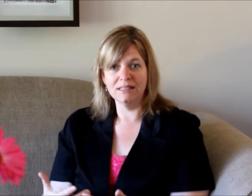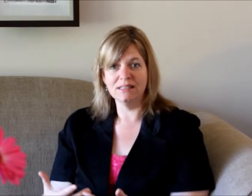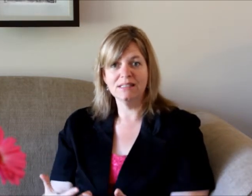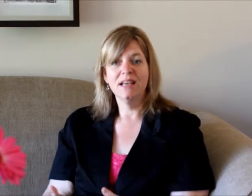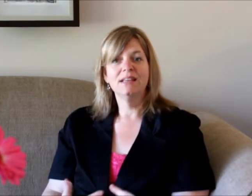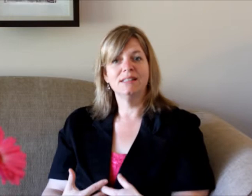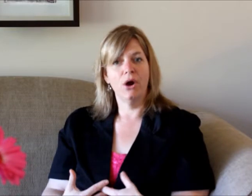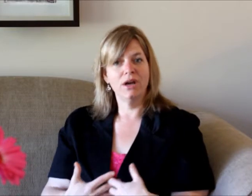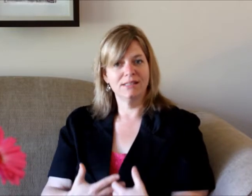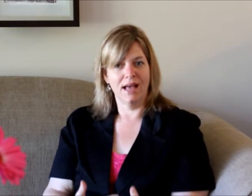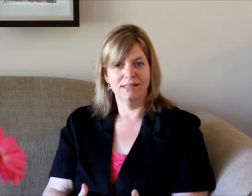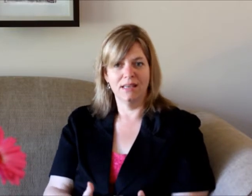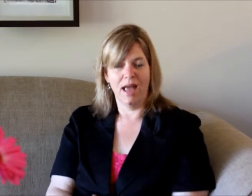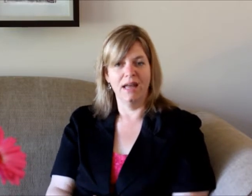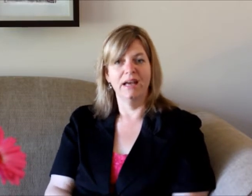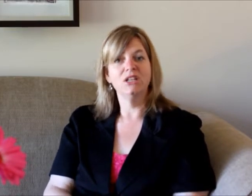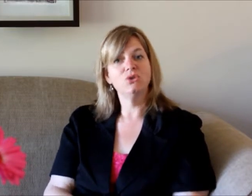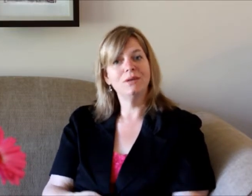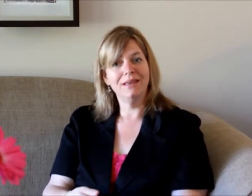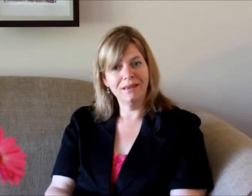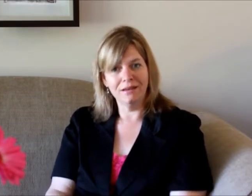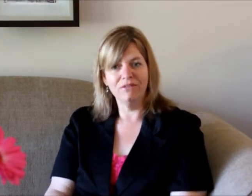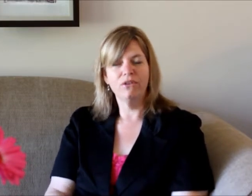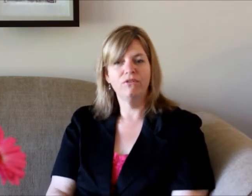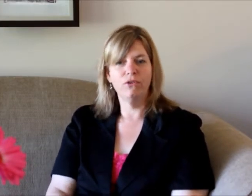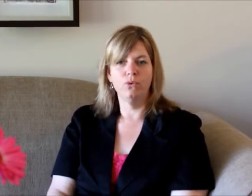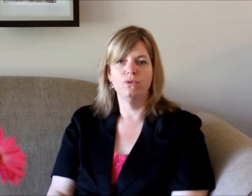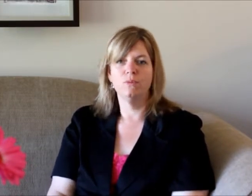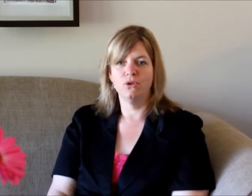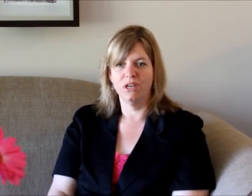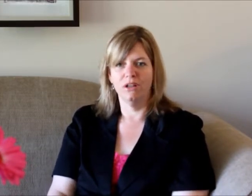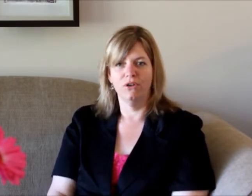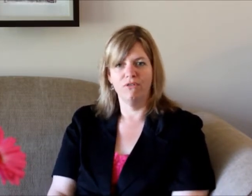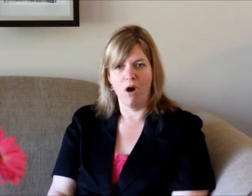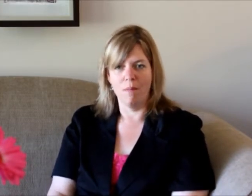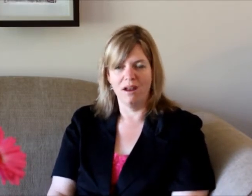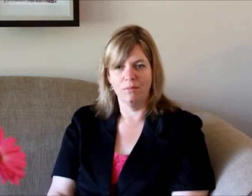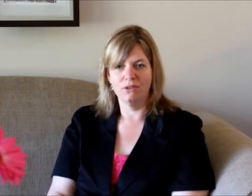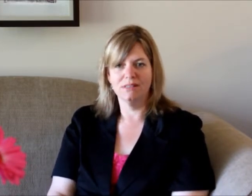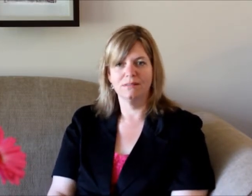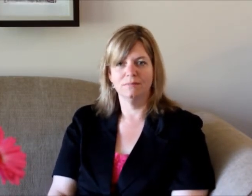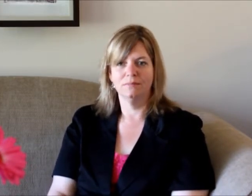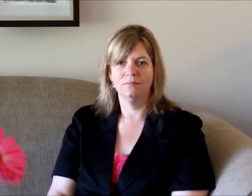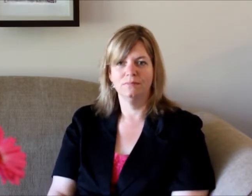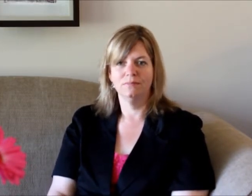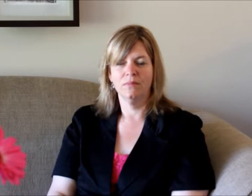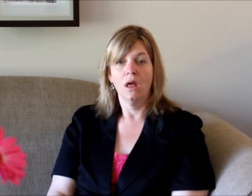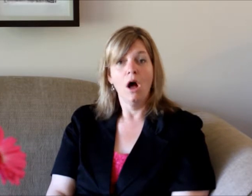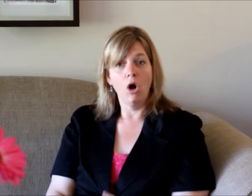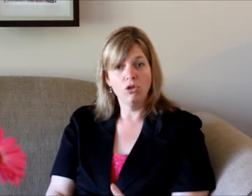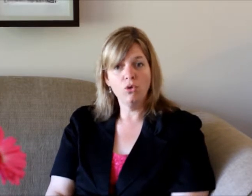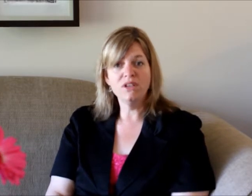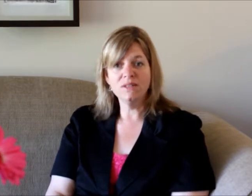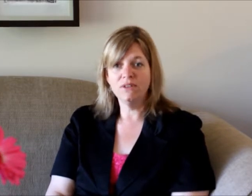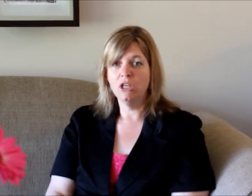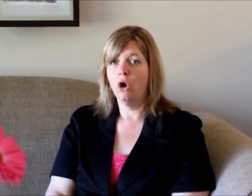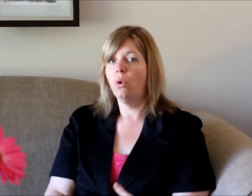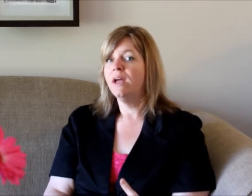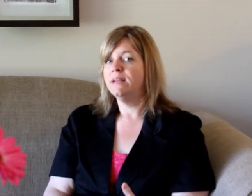begins, Sarah is asking Hannah to give food to particular farm animals. Although this video is